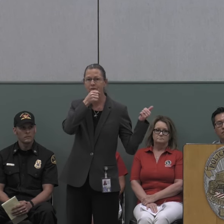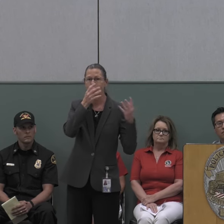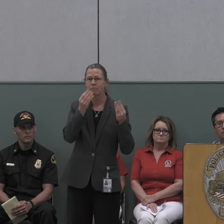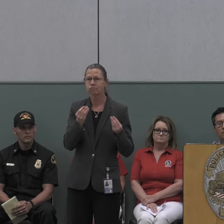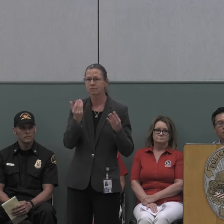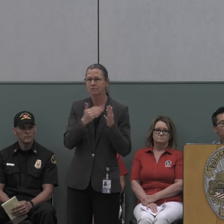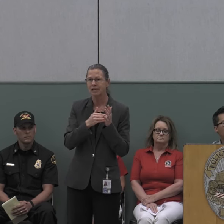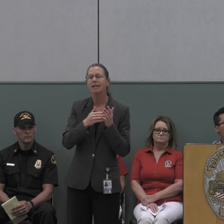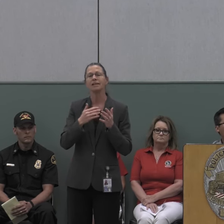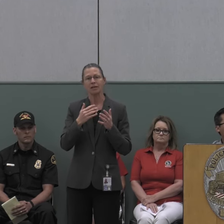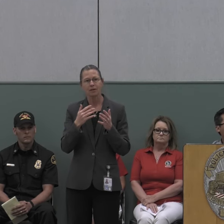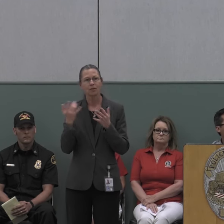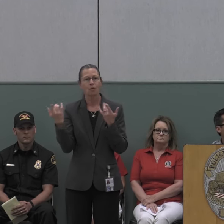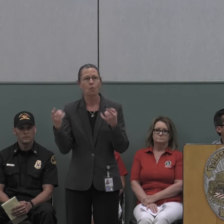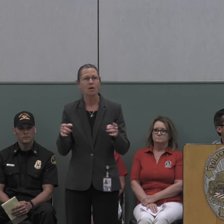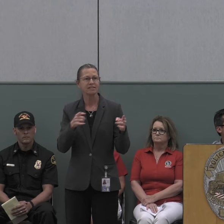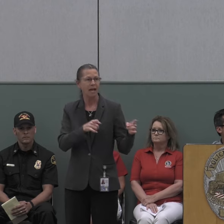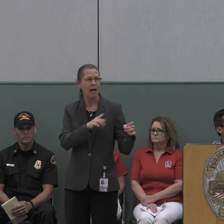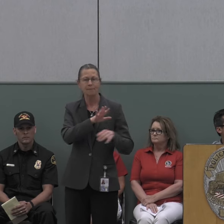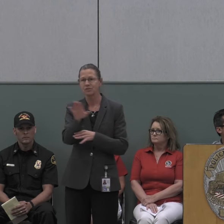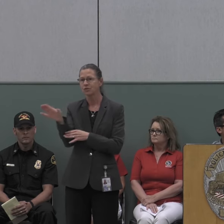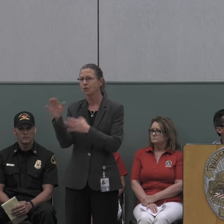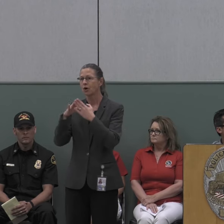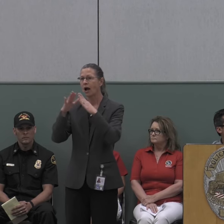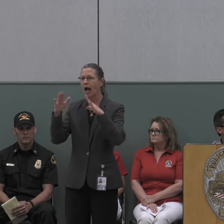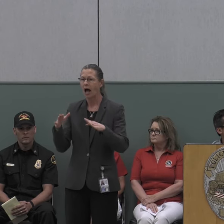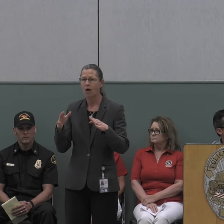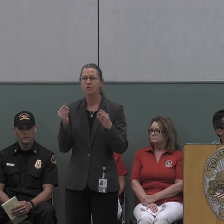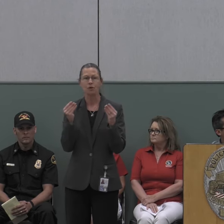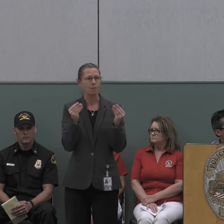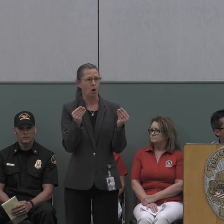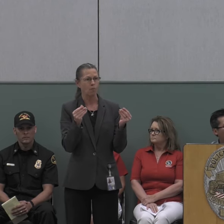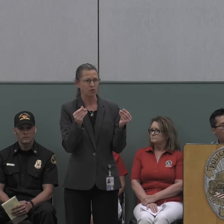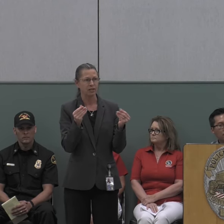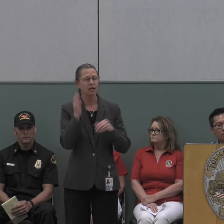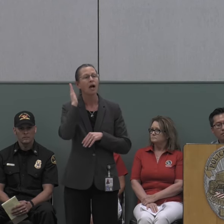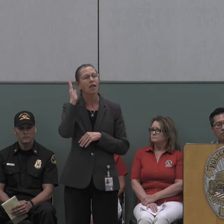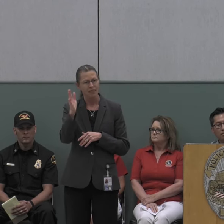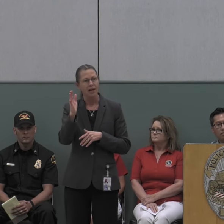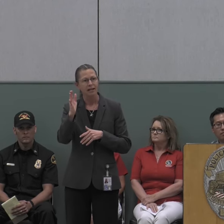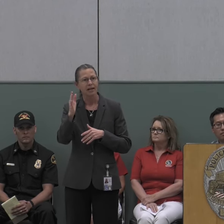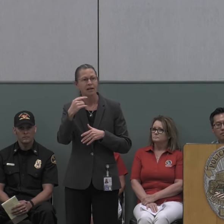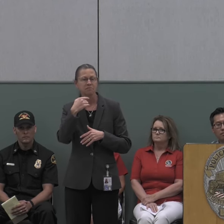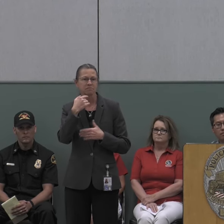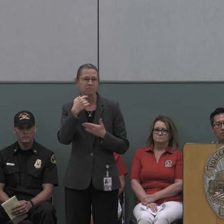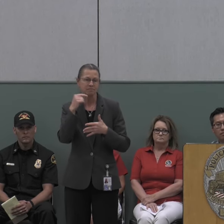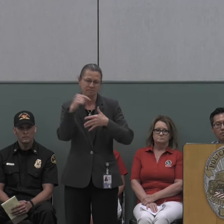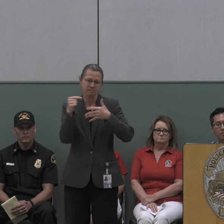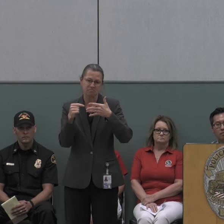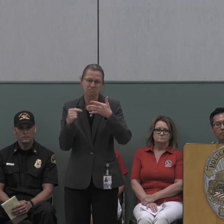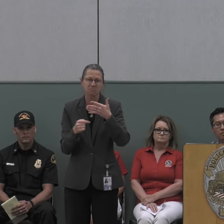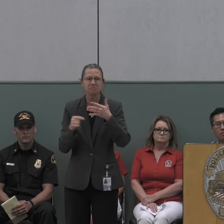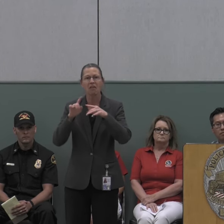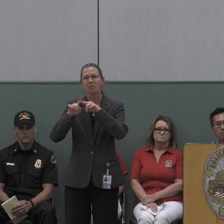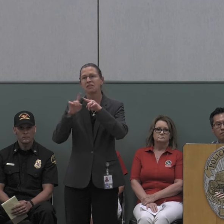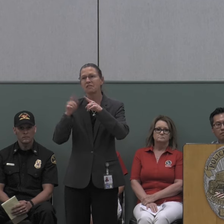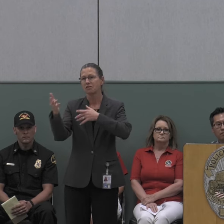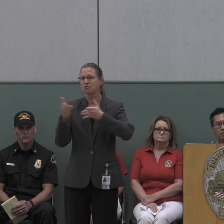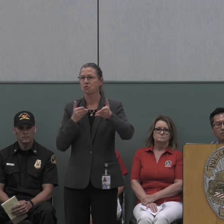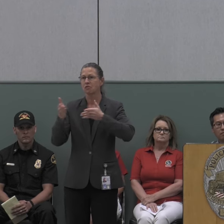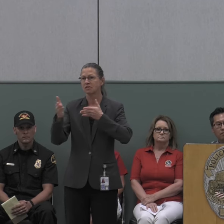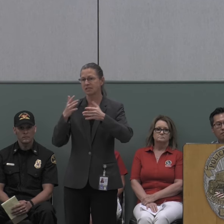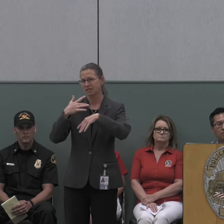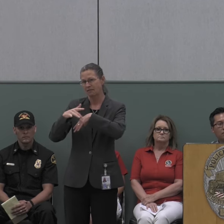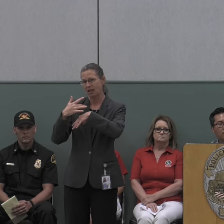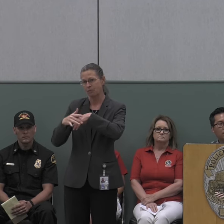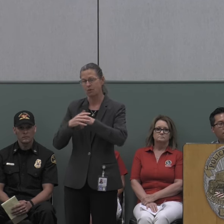what has happened to your house or property, and they will be able to tell you what services, and if the, and